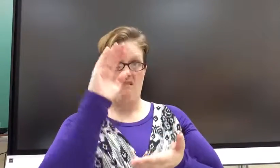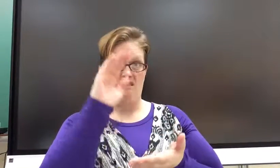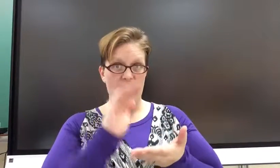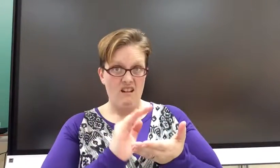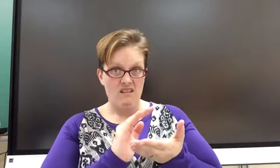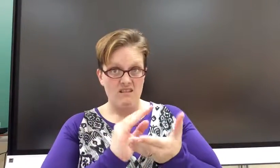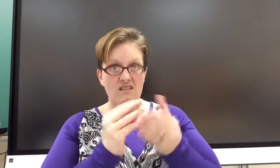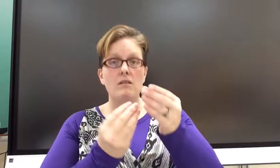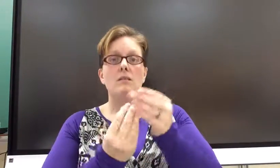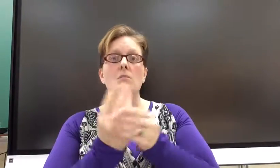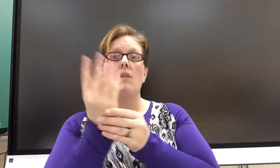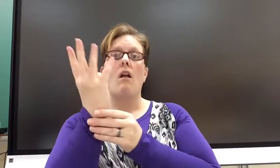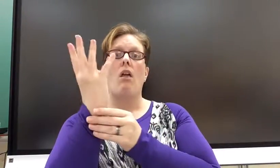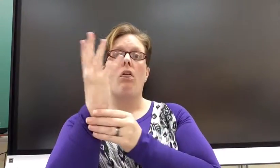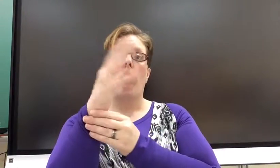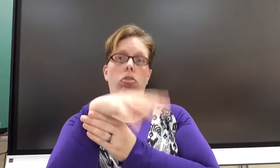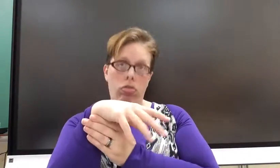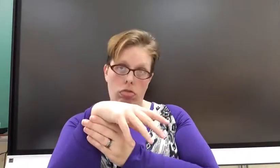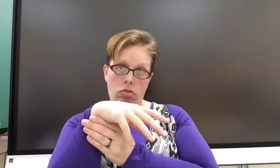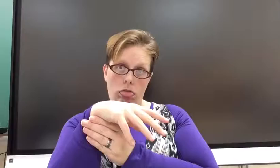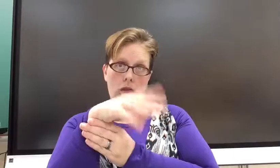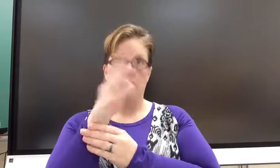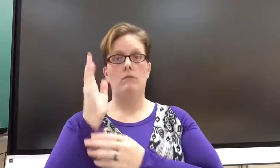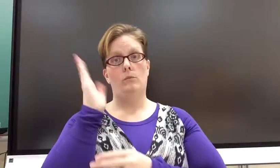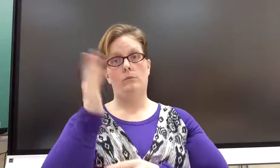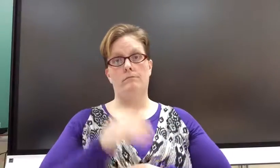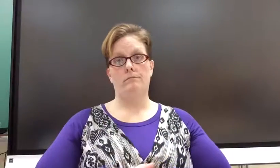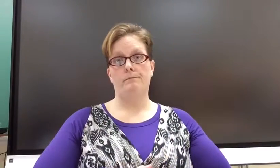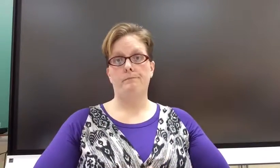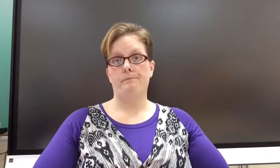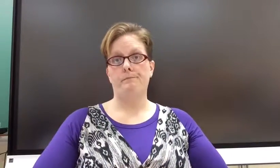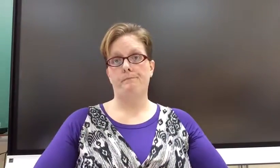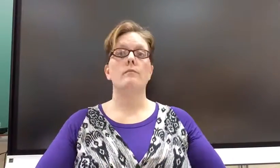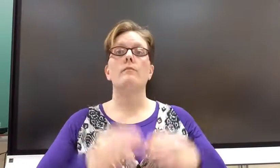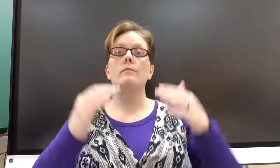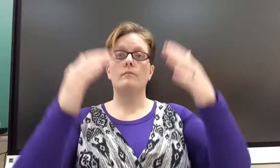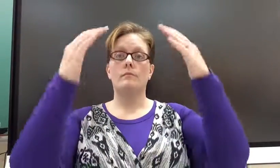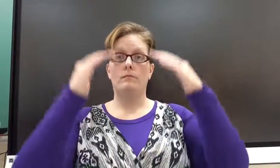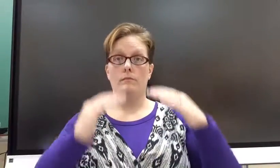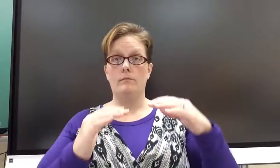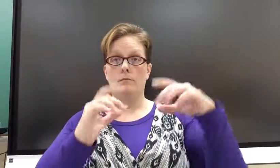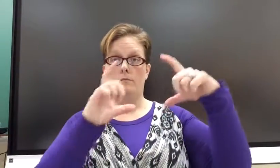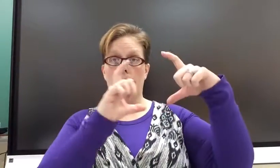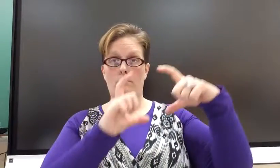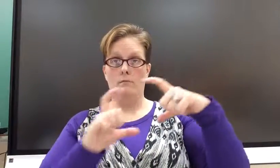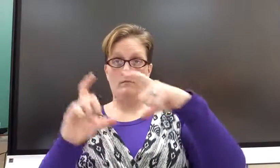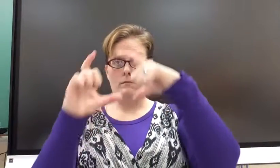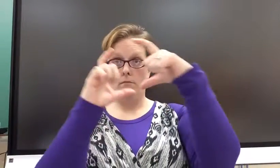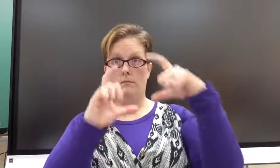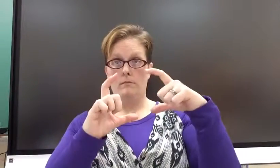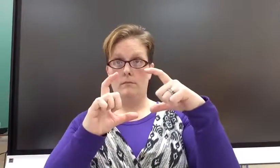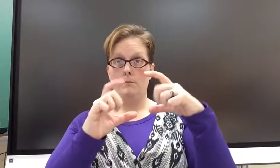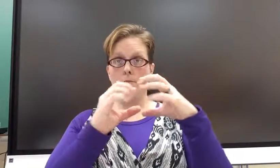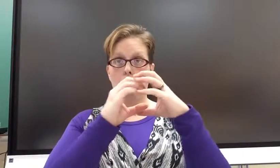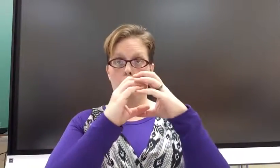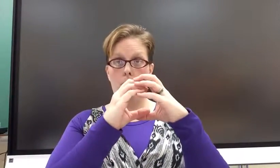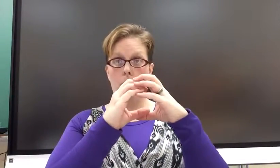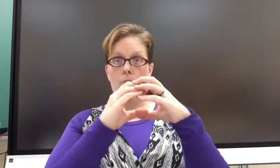vacuole shrinks, that's when the plant flops over and goes limp. So next in the